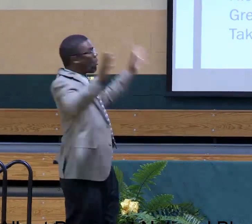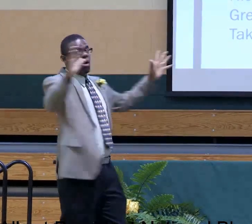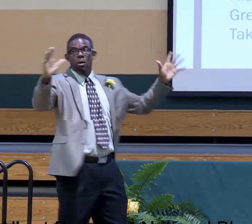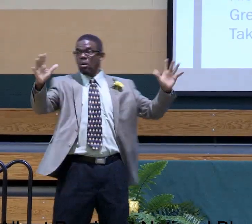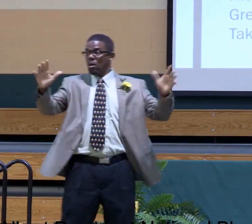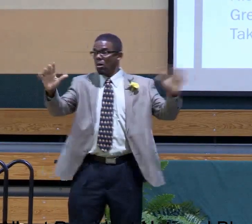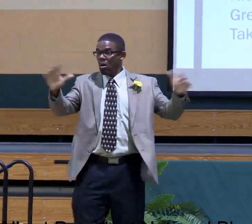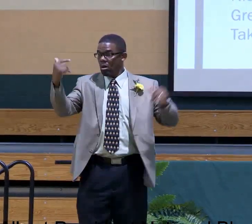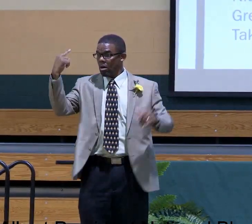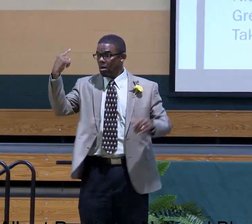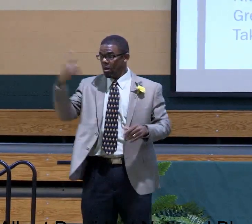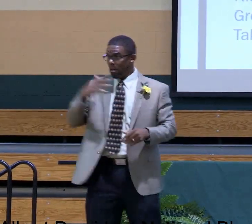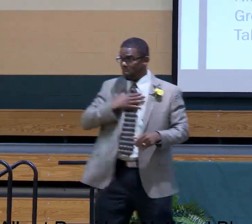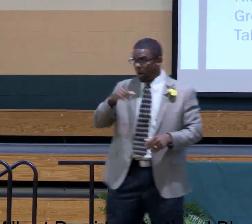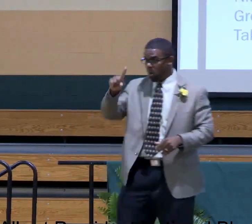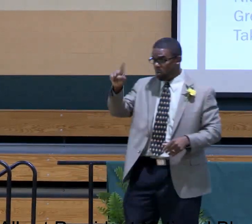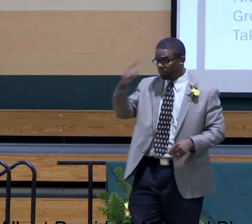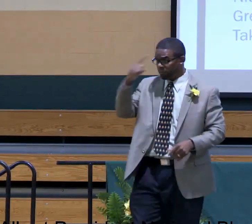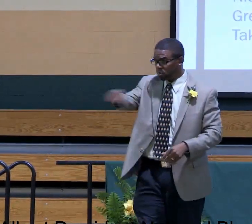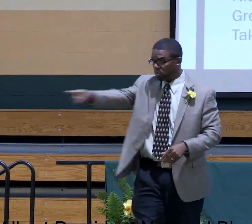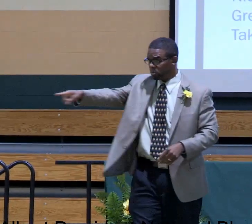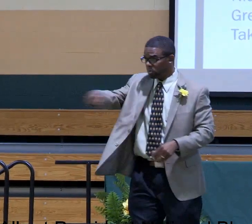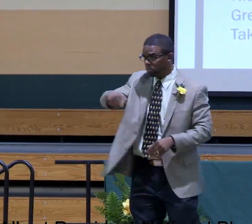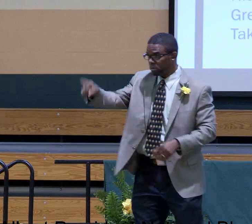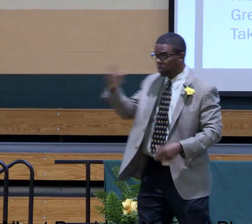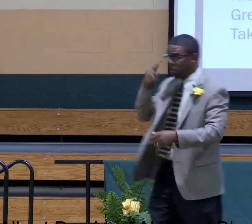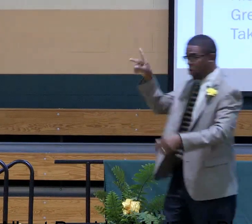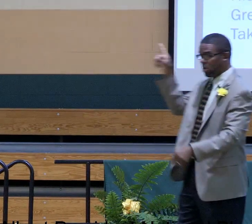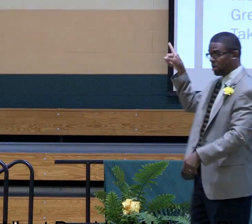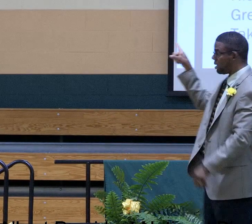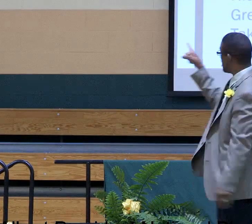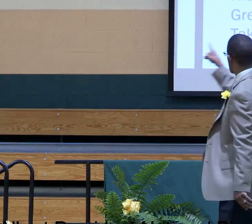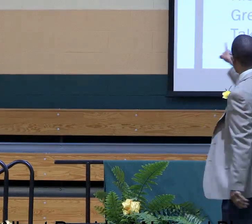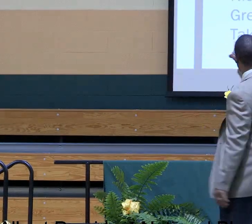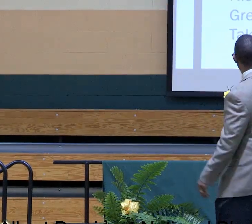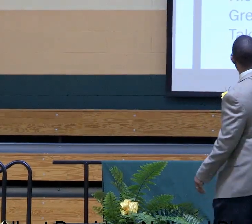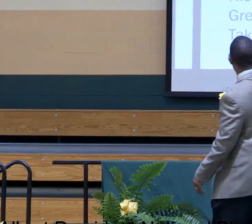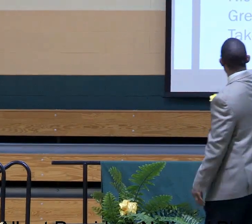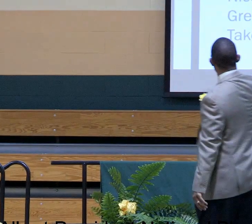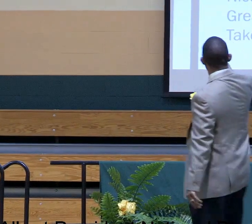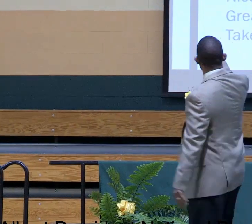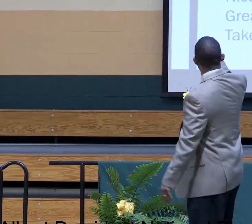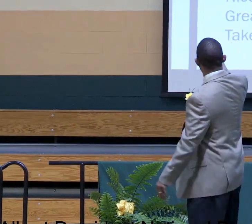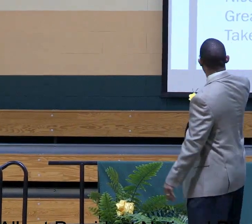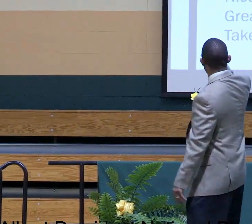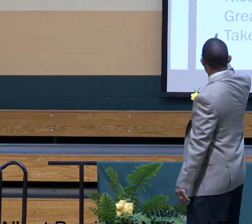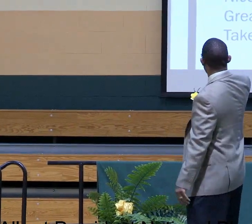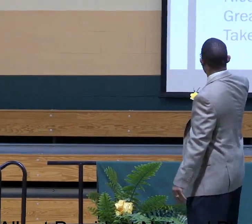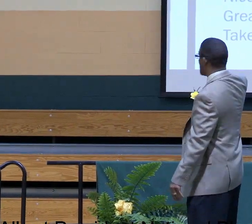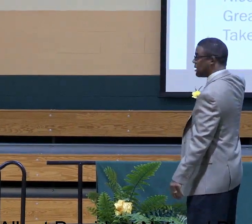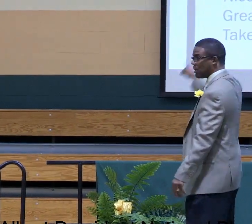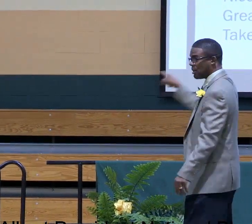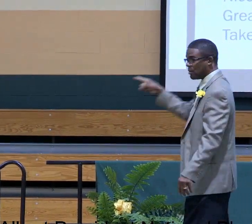Okay, here we are. All right, I have a question for all of you. Can you see this up here on the screen?